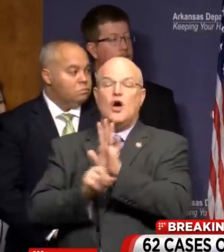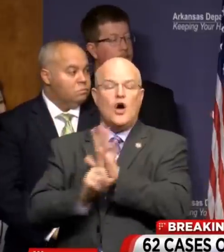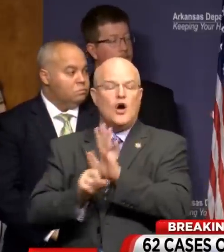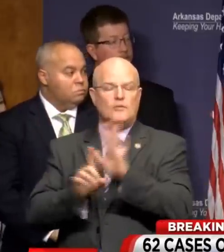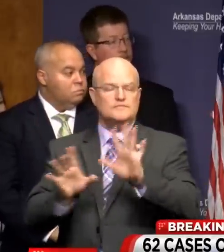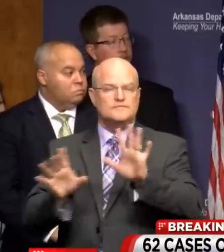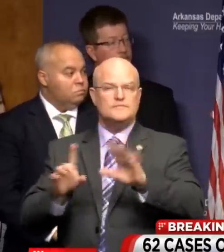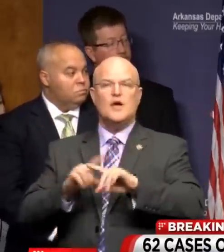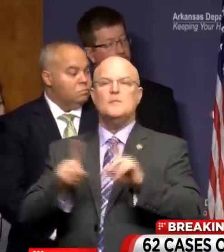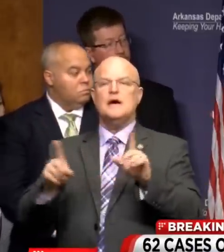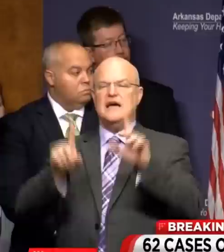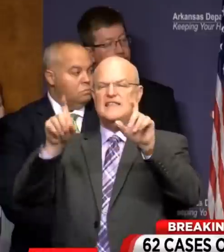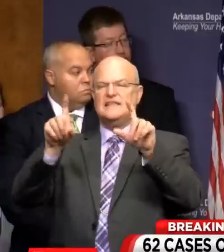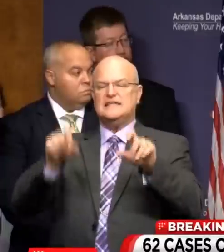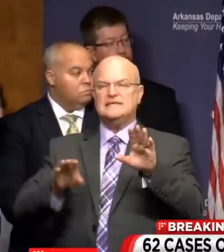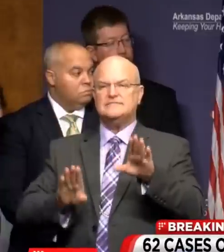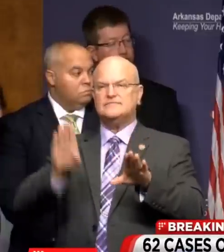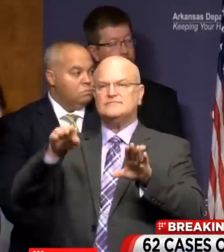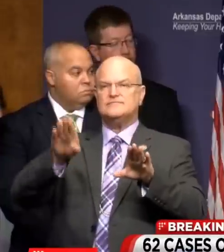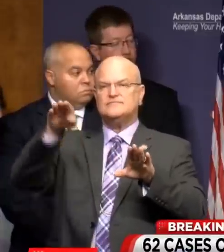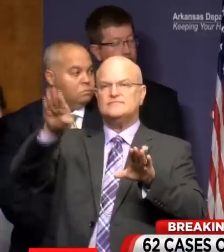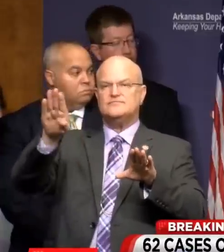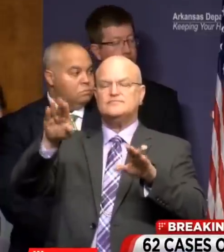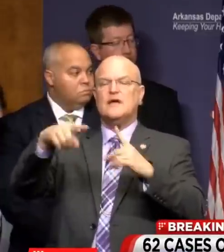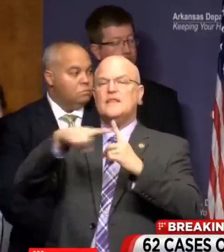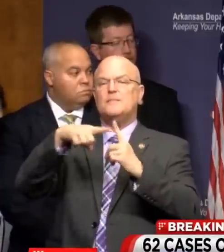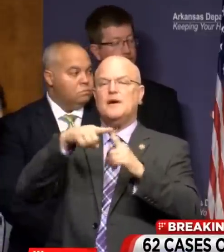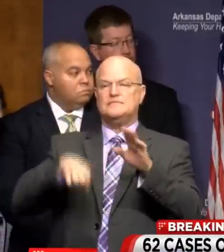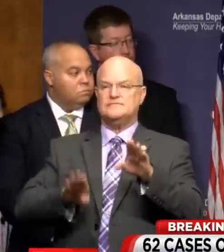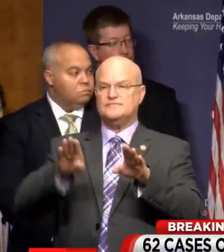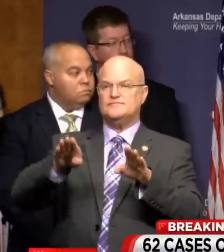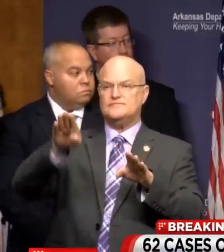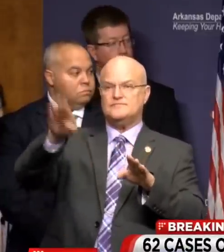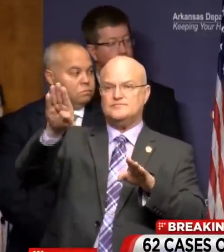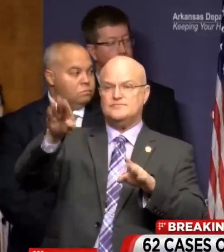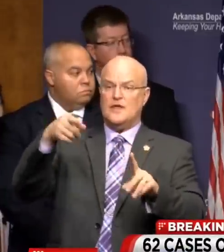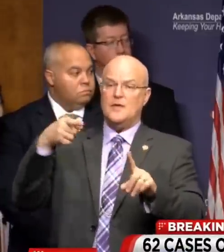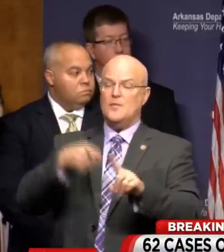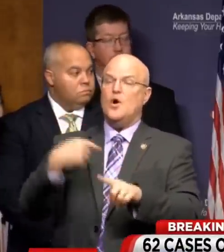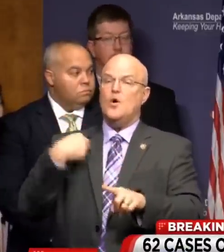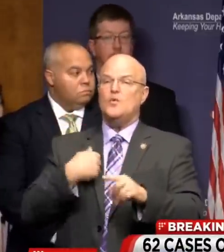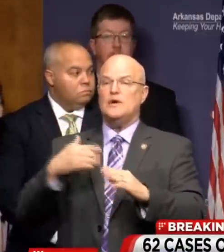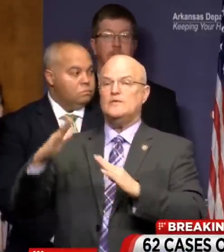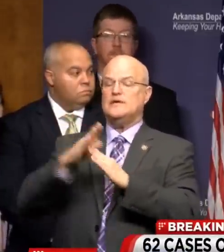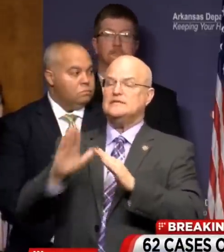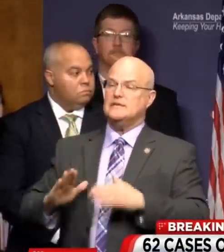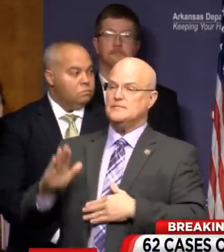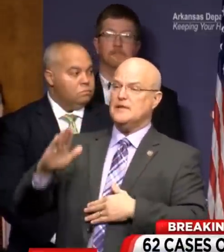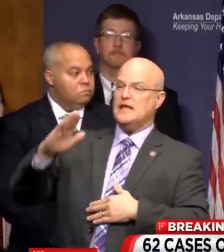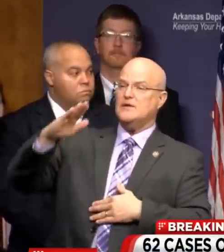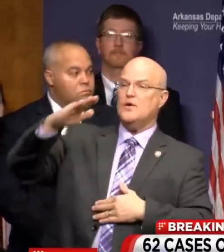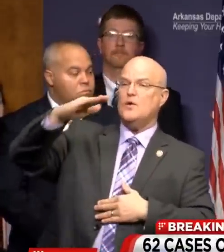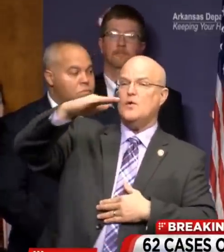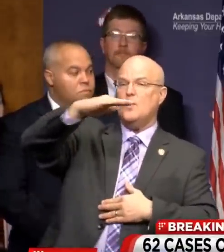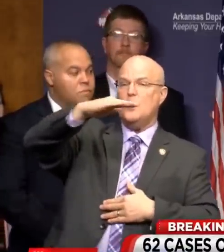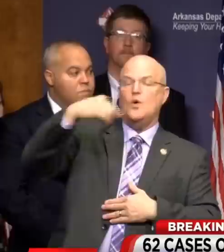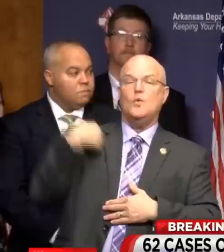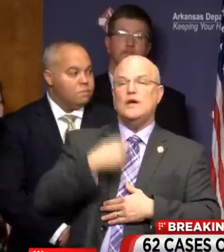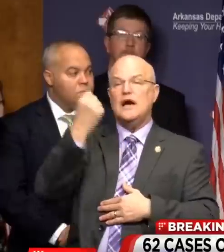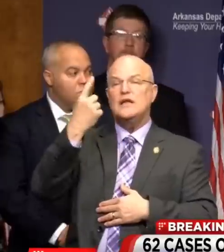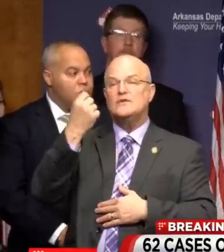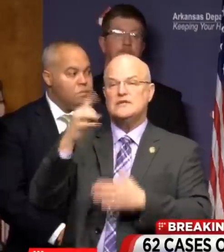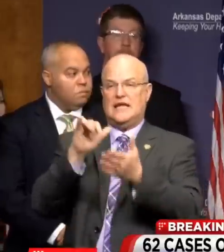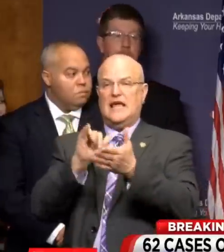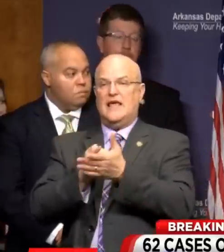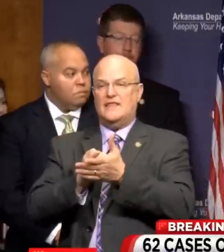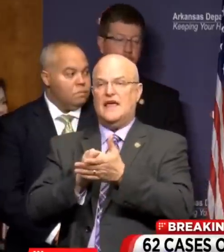testing fluctuates, the number of positives fluctuate. That point where we reach a plateau, where we understand